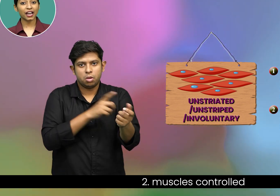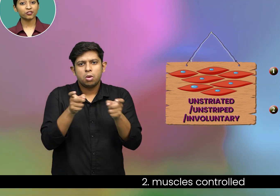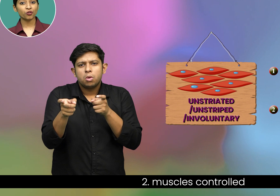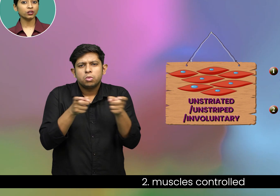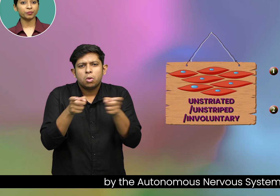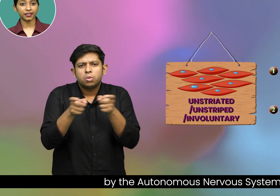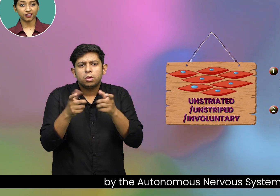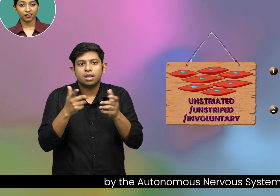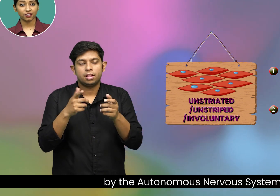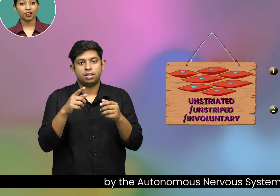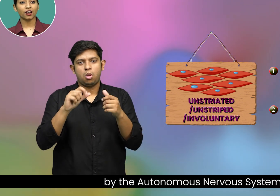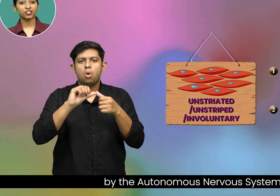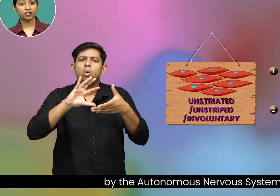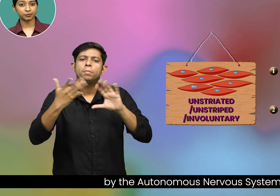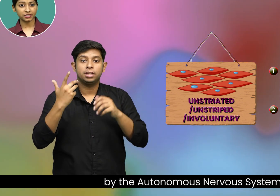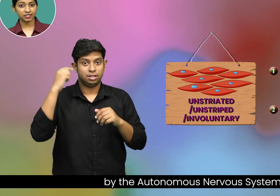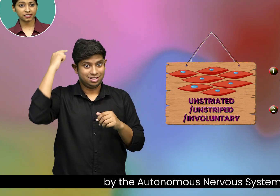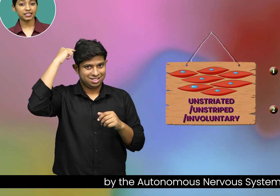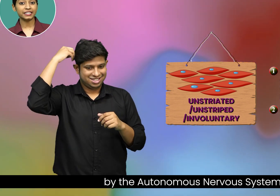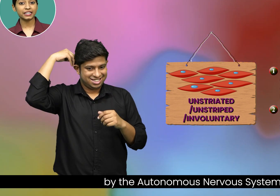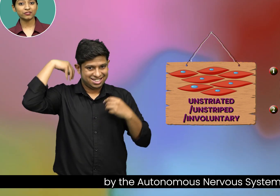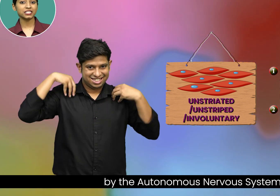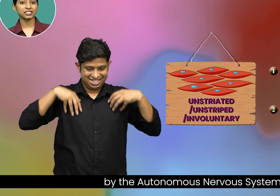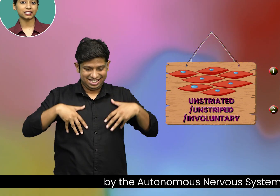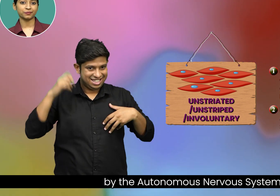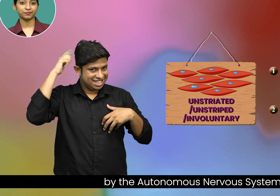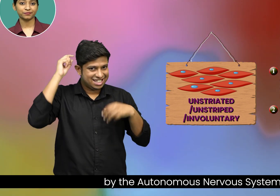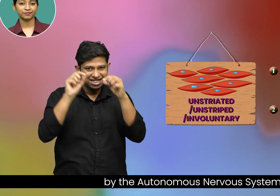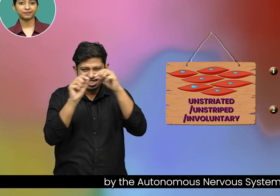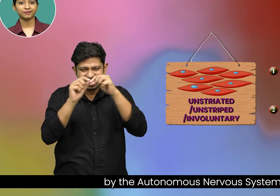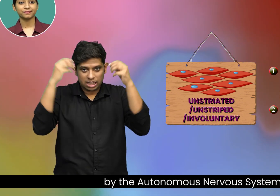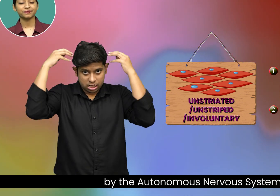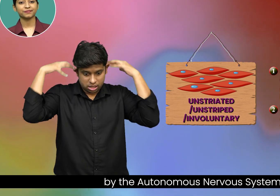Muscles controlled by the autonomous nervous system.